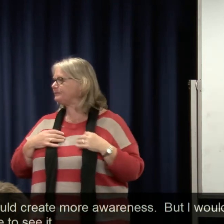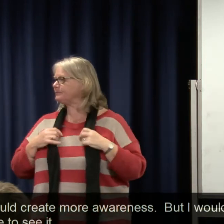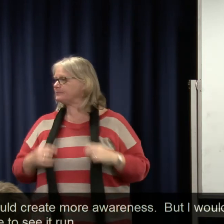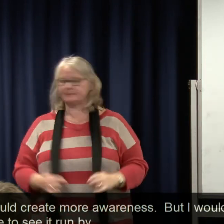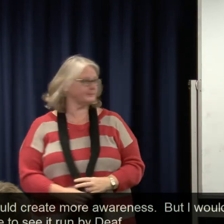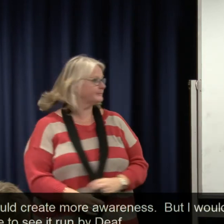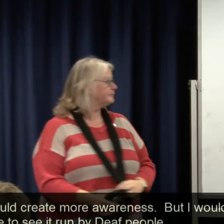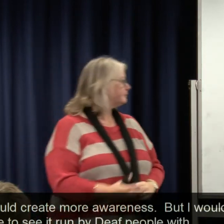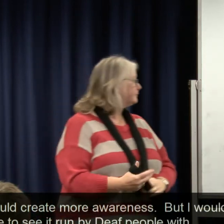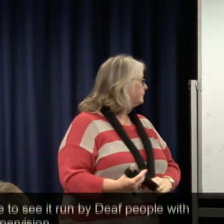course.